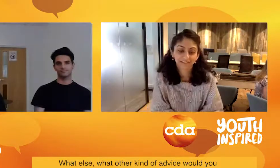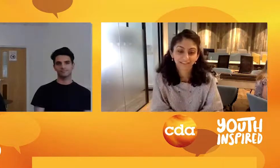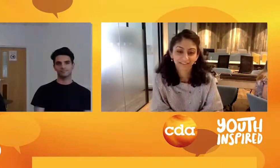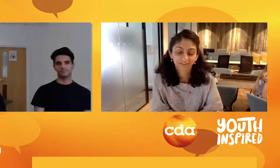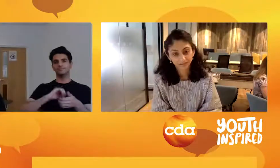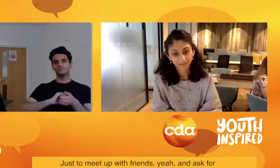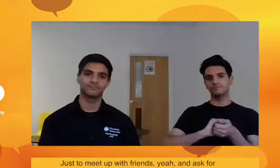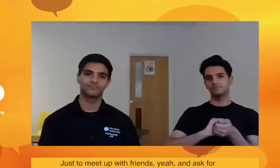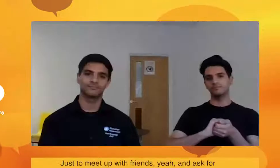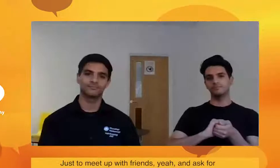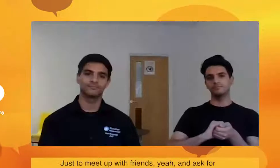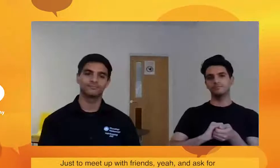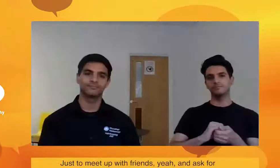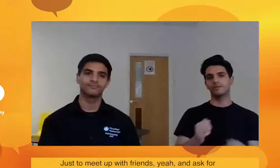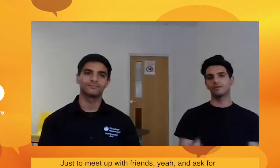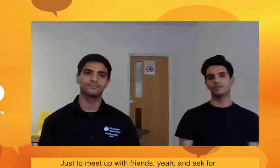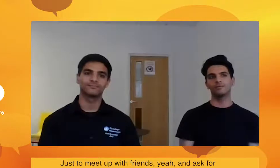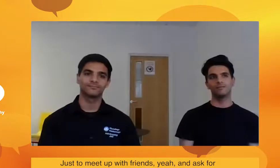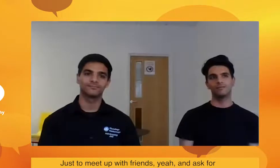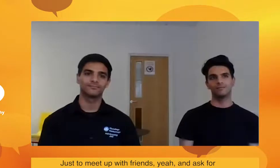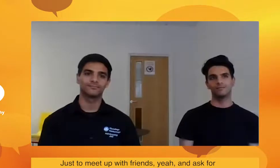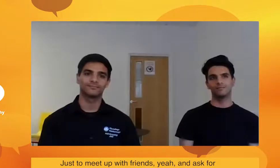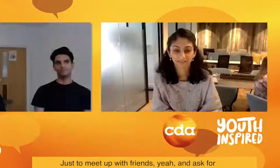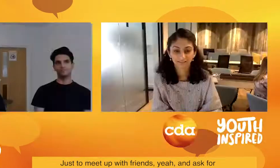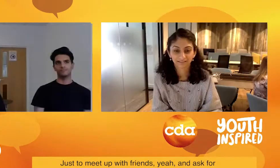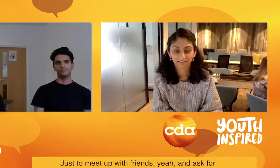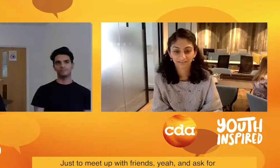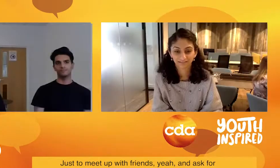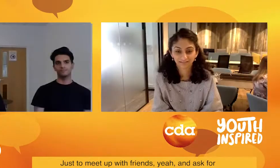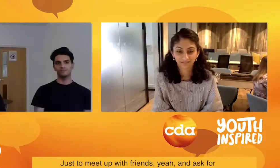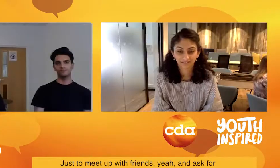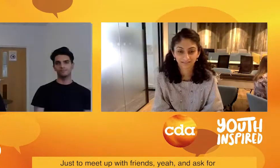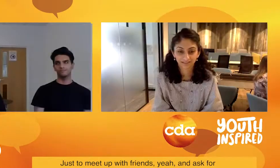them? Just to meet up with friends, yeah.